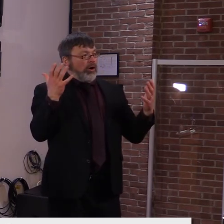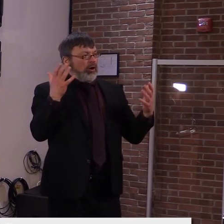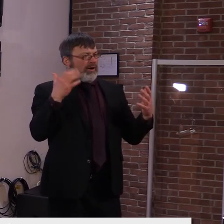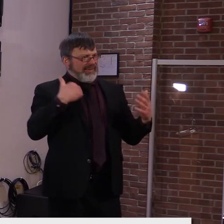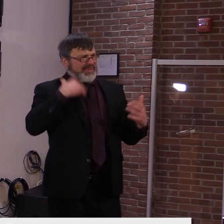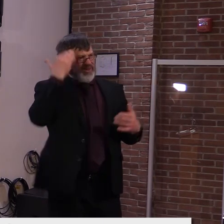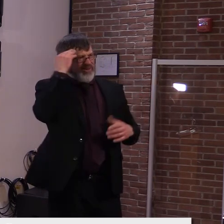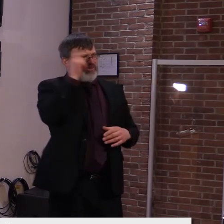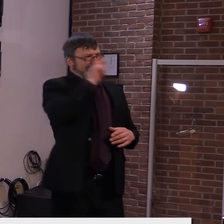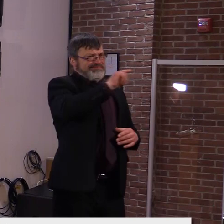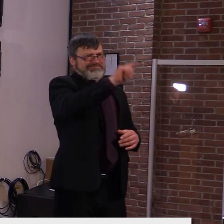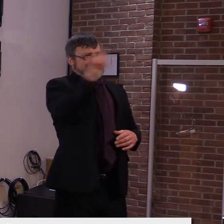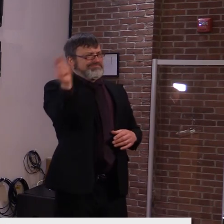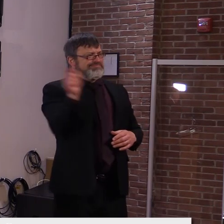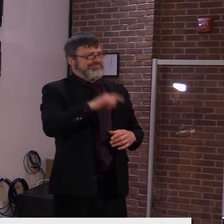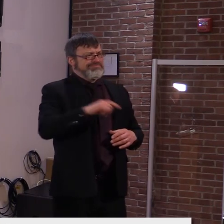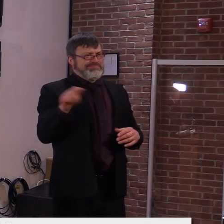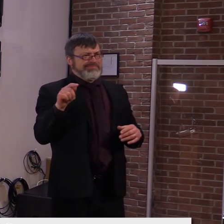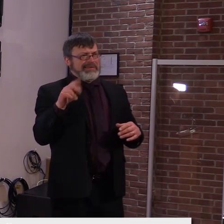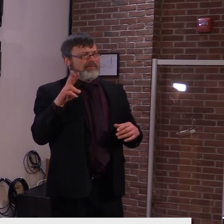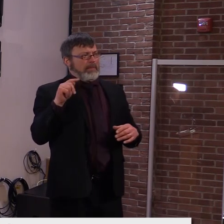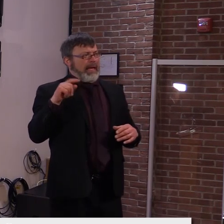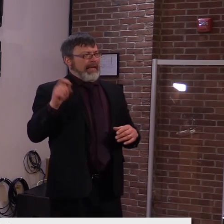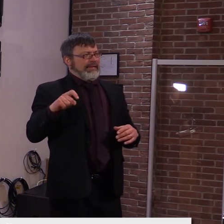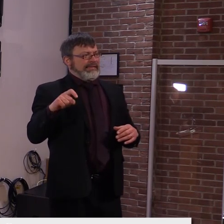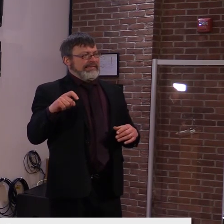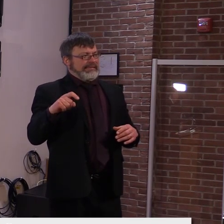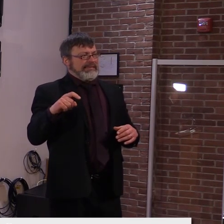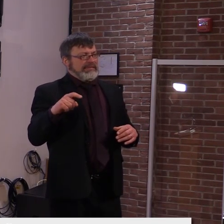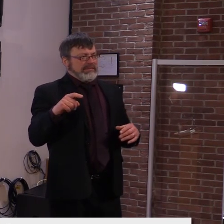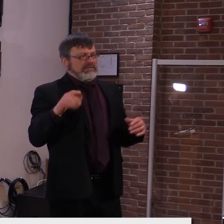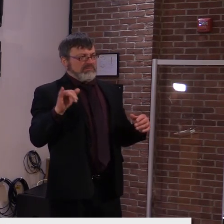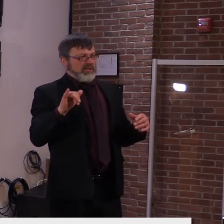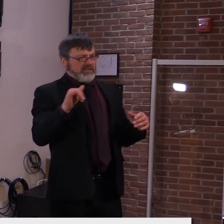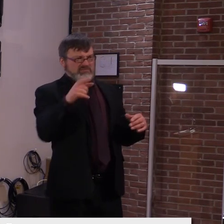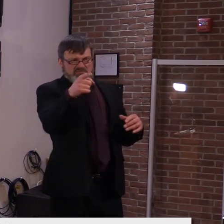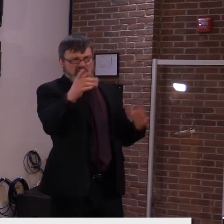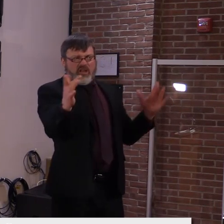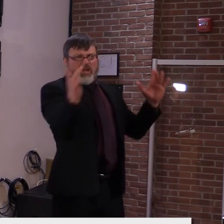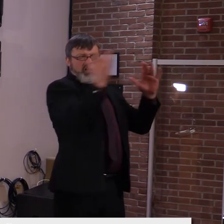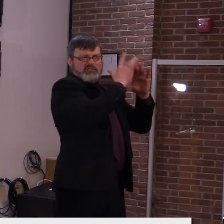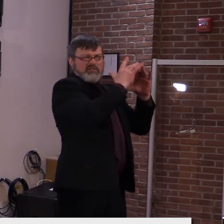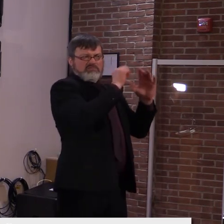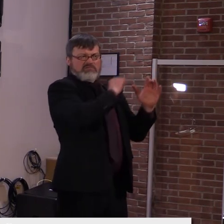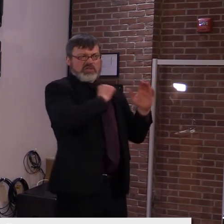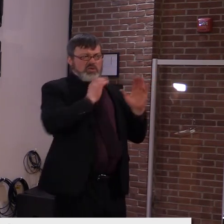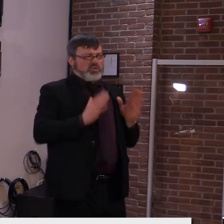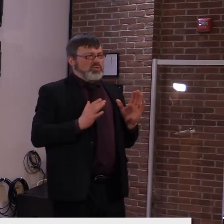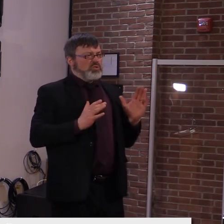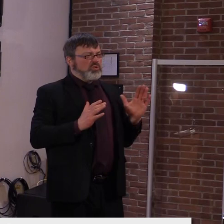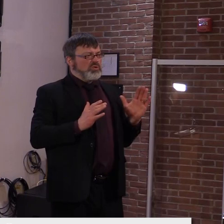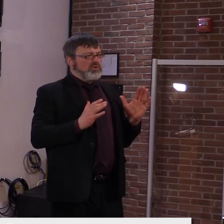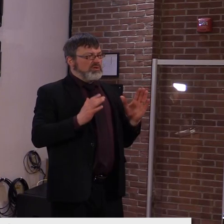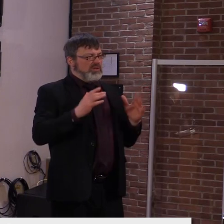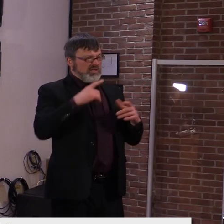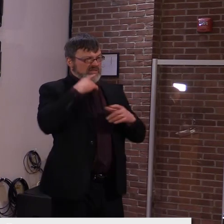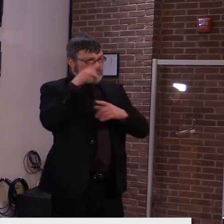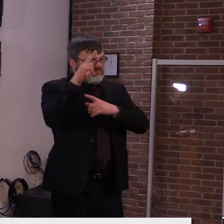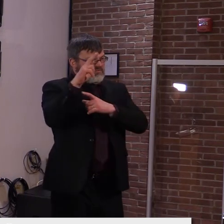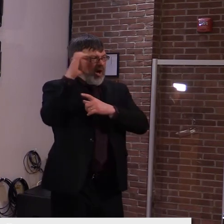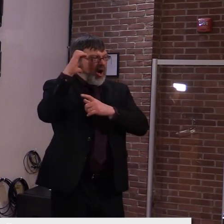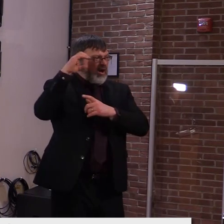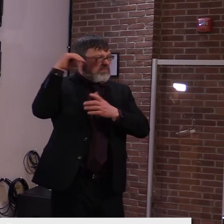Leahy mentioned that. If there's enough flexibility, we think there's a $300 million need for broadband, to